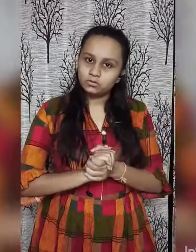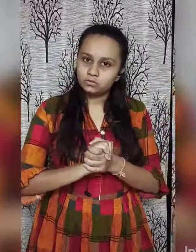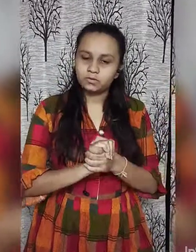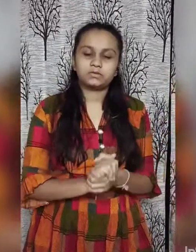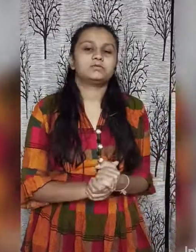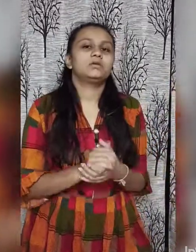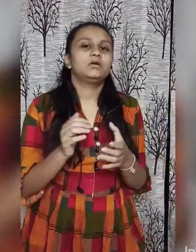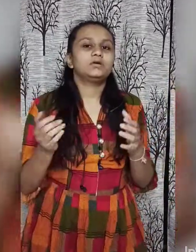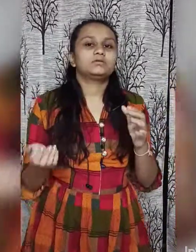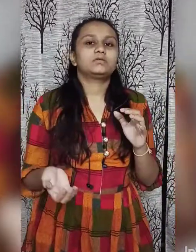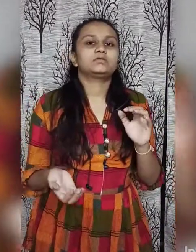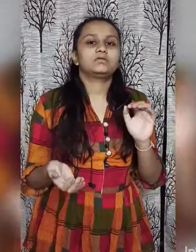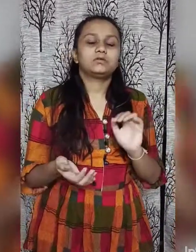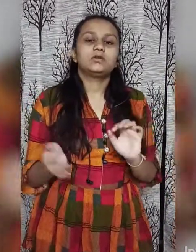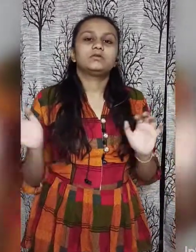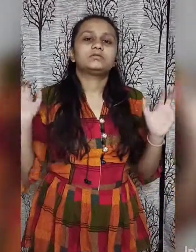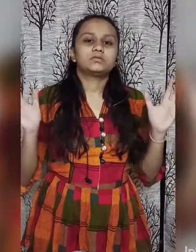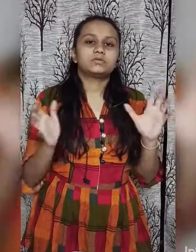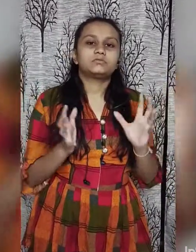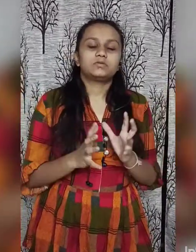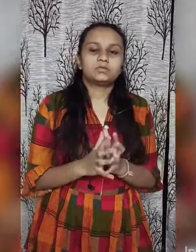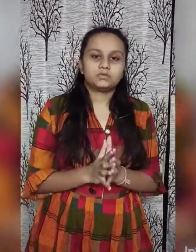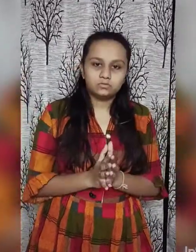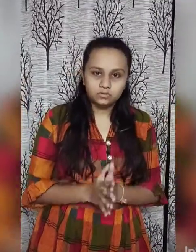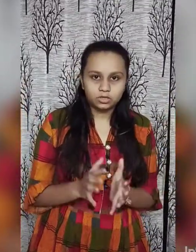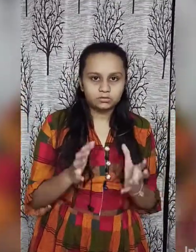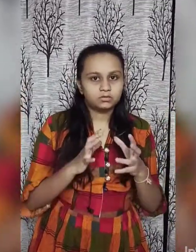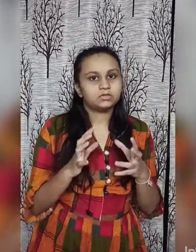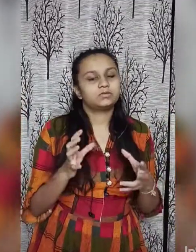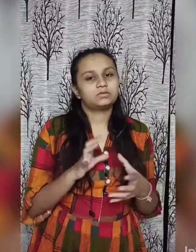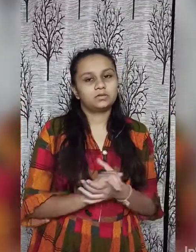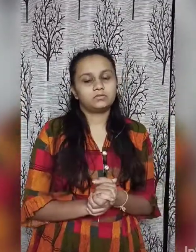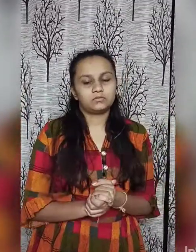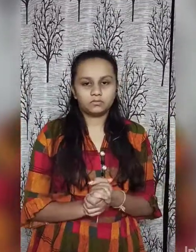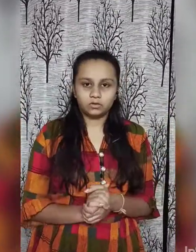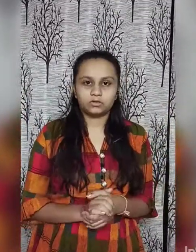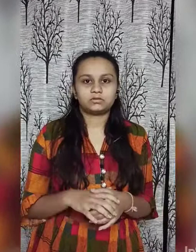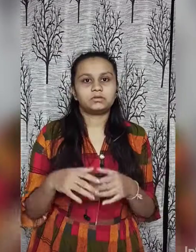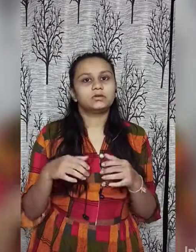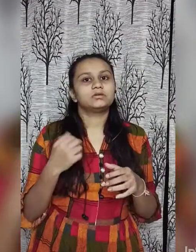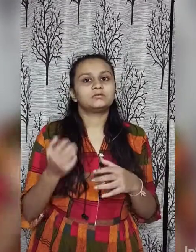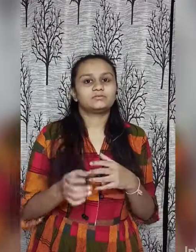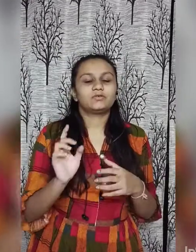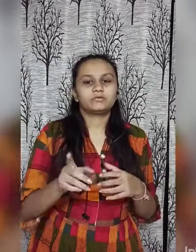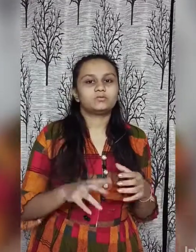various systems of costing used in relation to different components of the product. That is, two